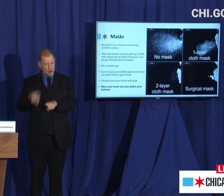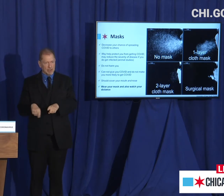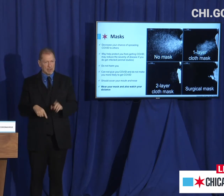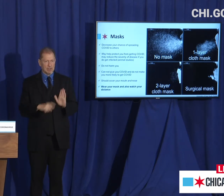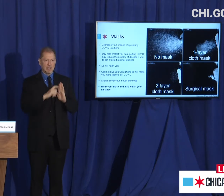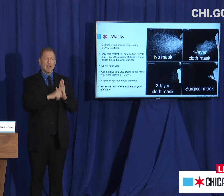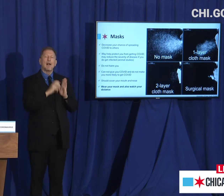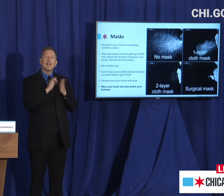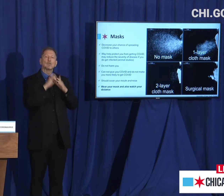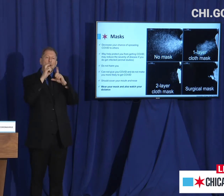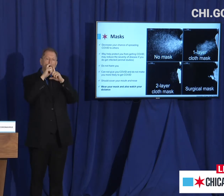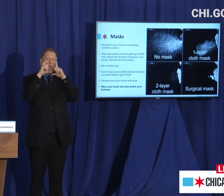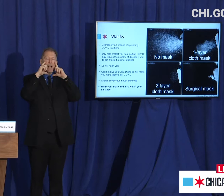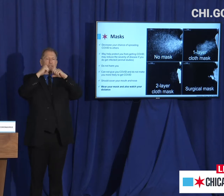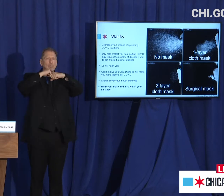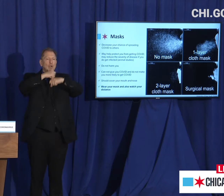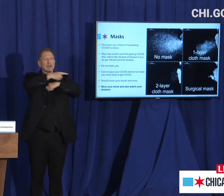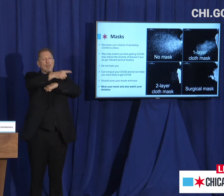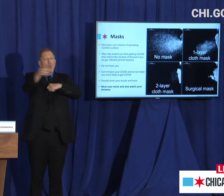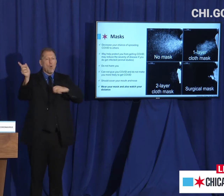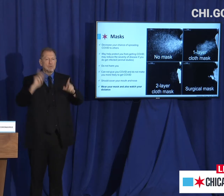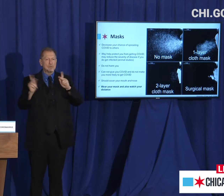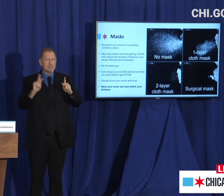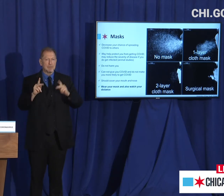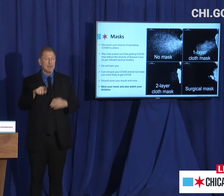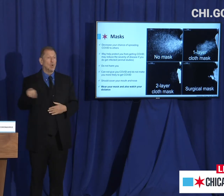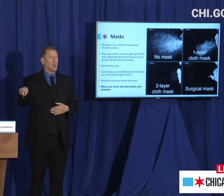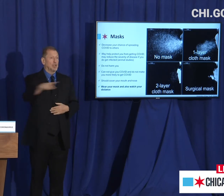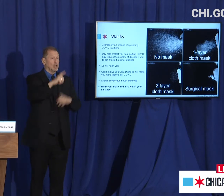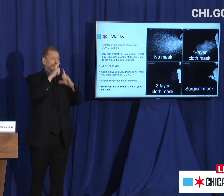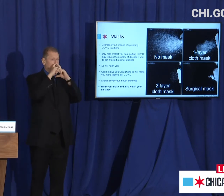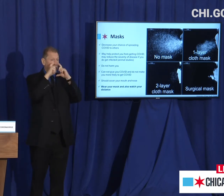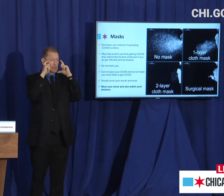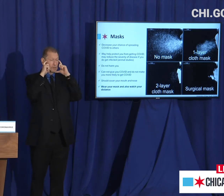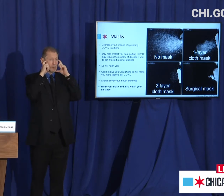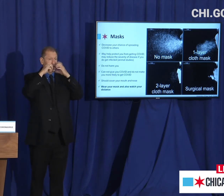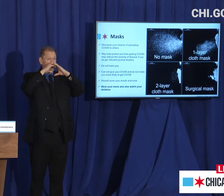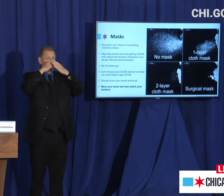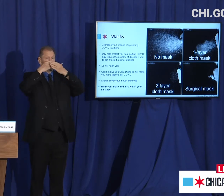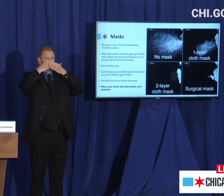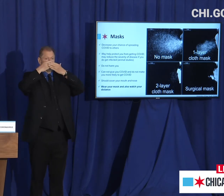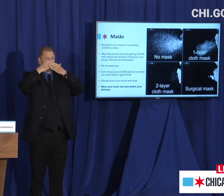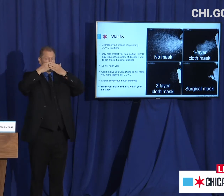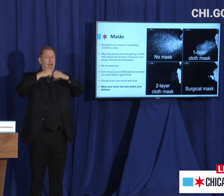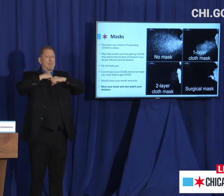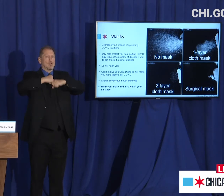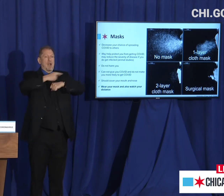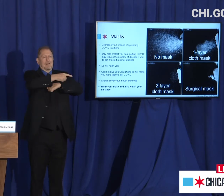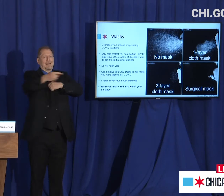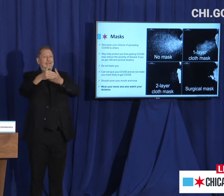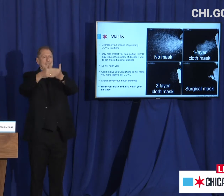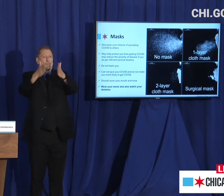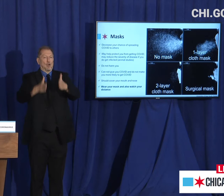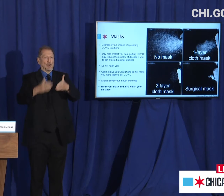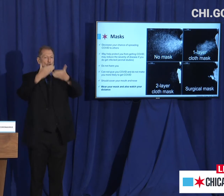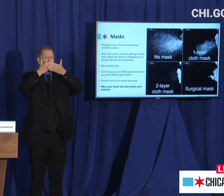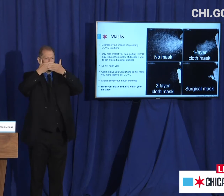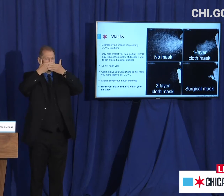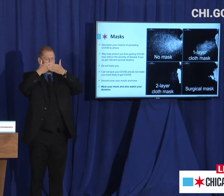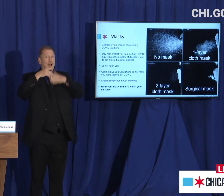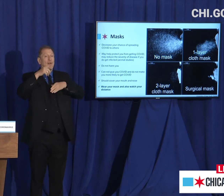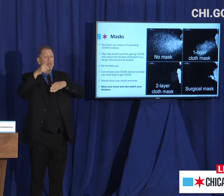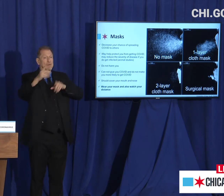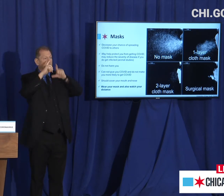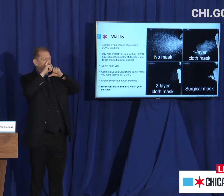do, which is why when you wear a mask, you protect your neighbor. When your neighbor wears a mask, they